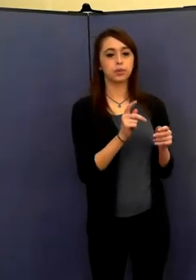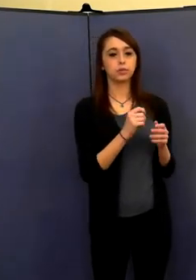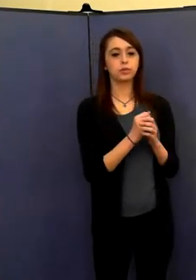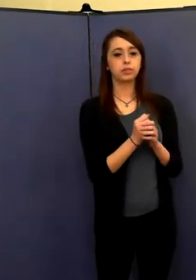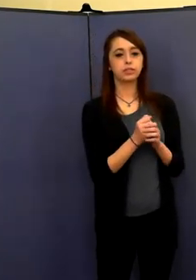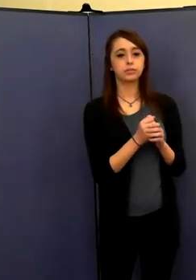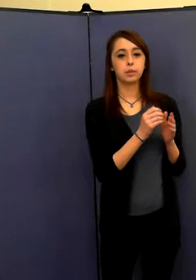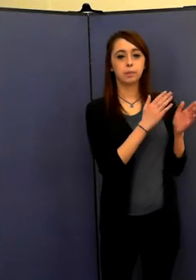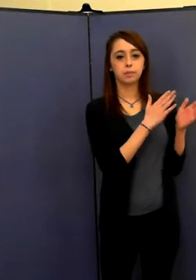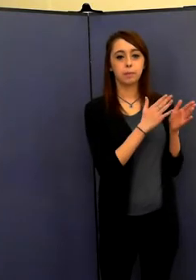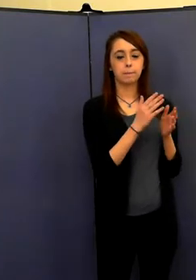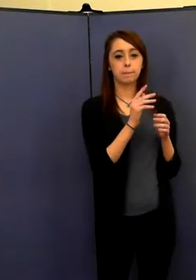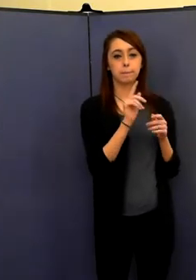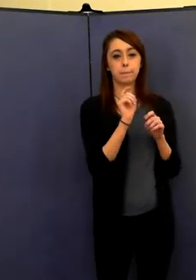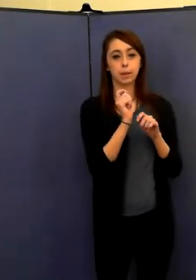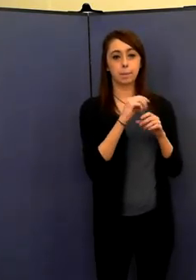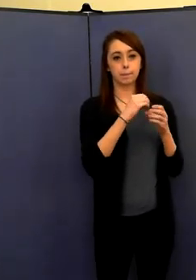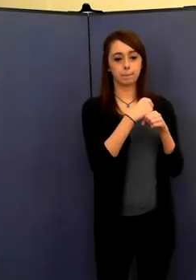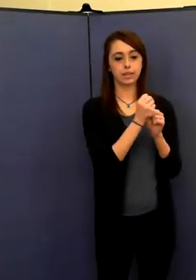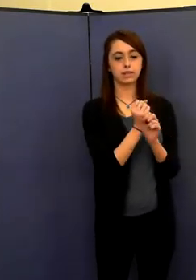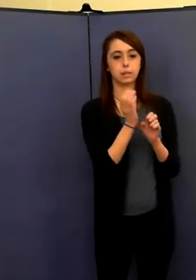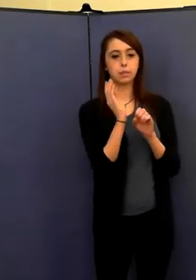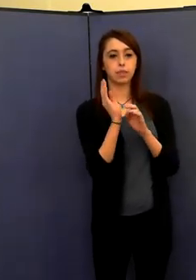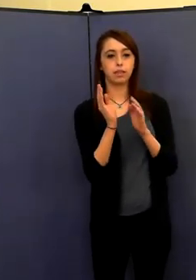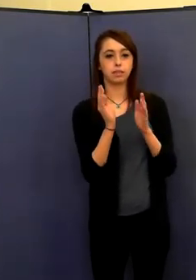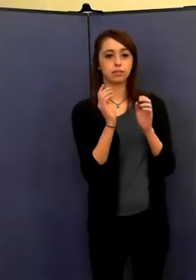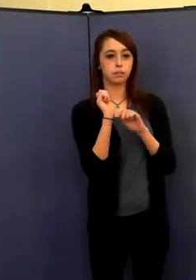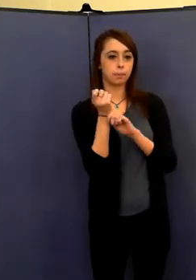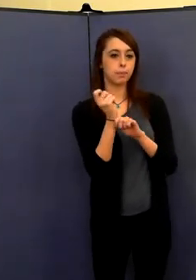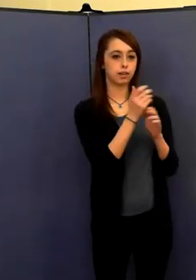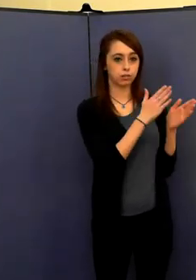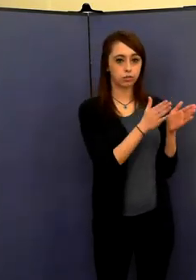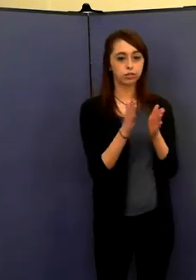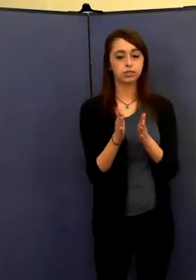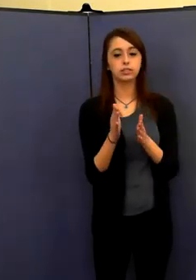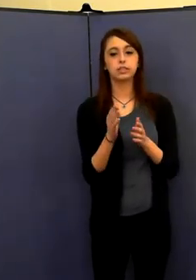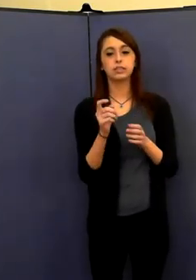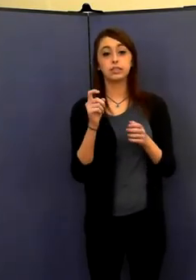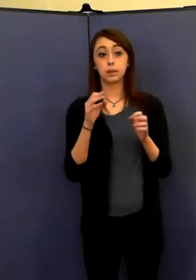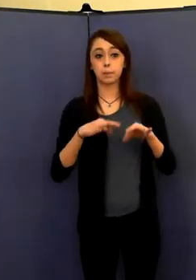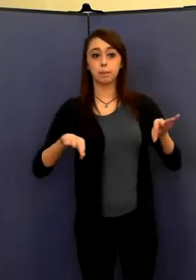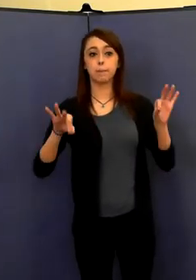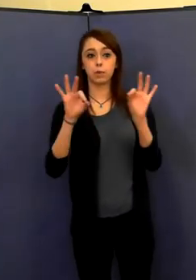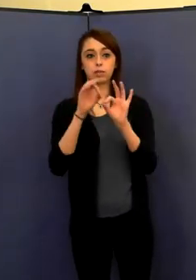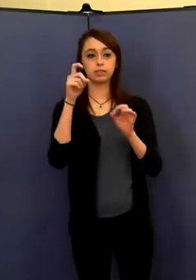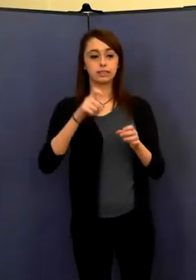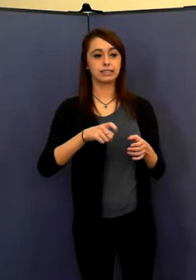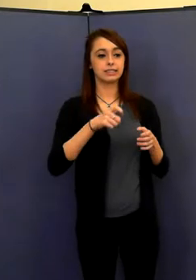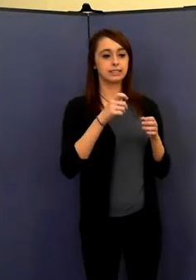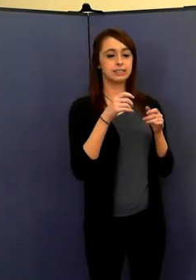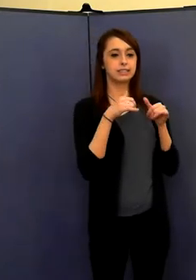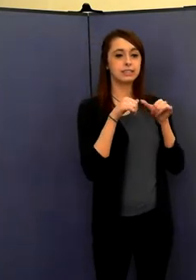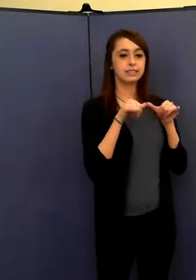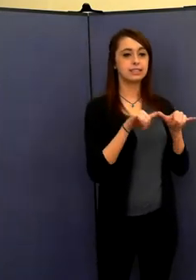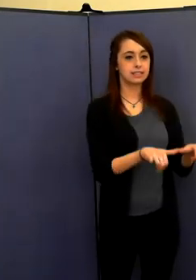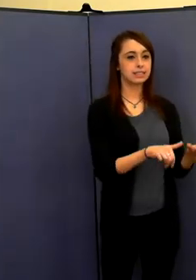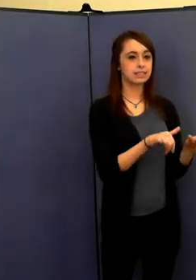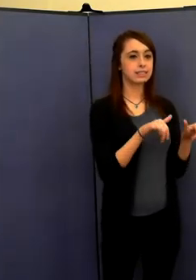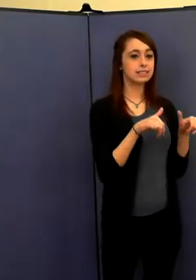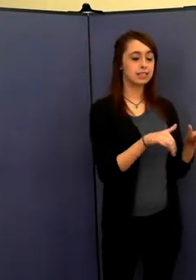position bats, so it's very important that these players stay in order, because if they get out of order, it can be considered